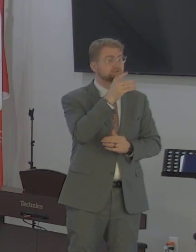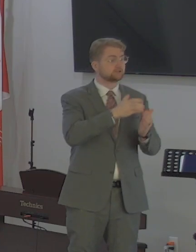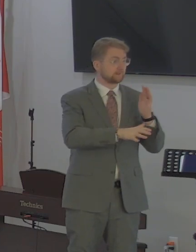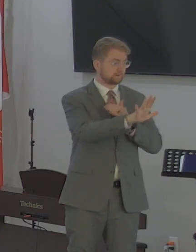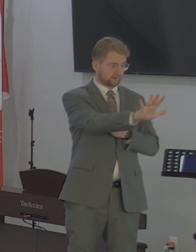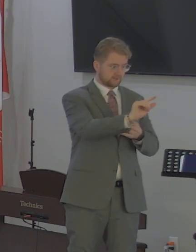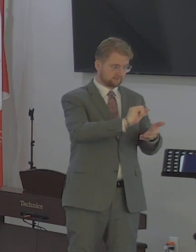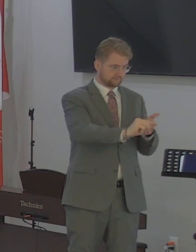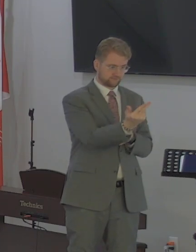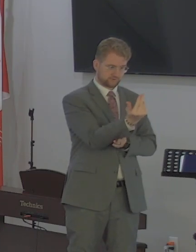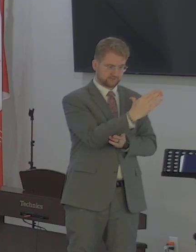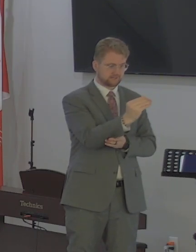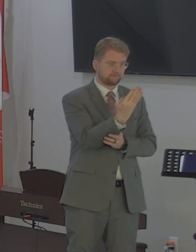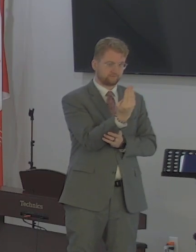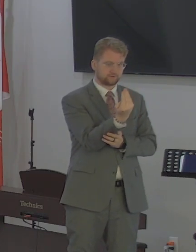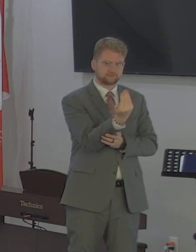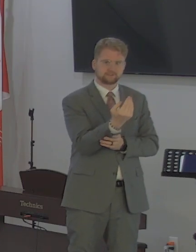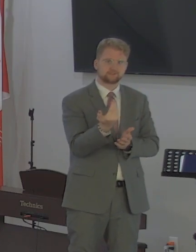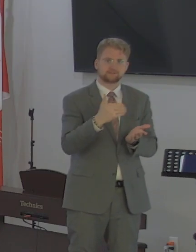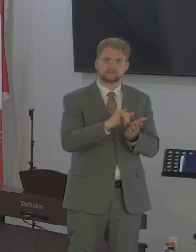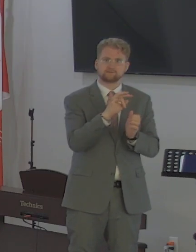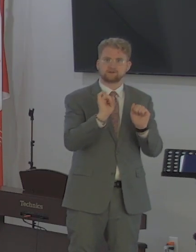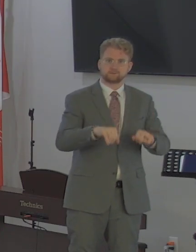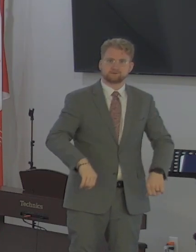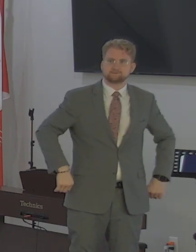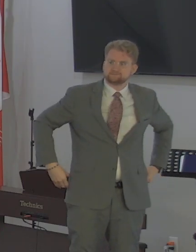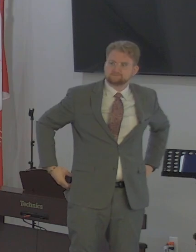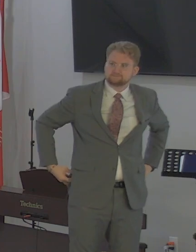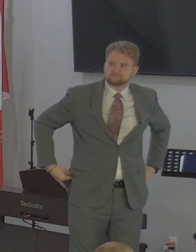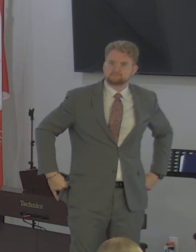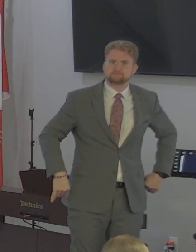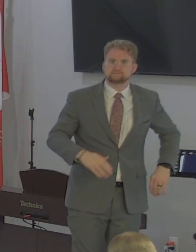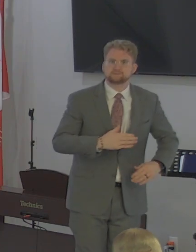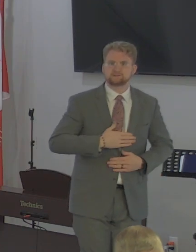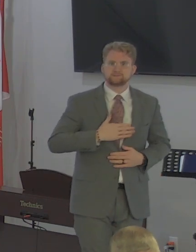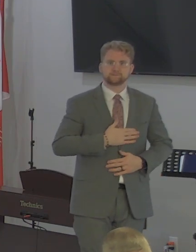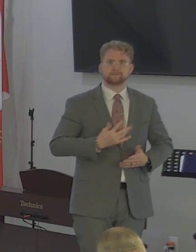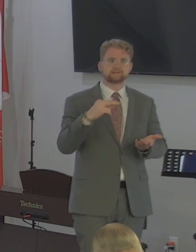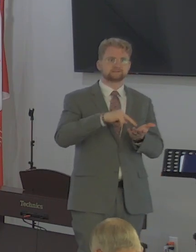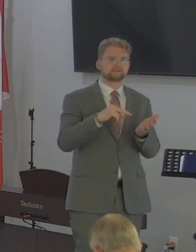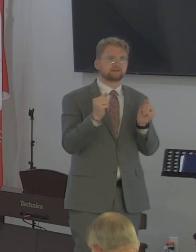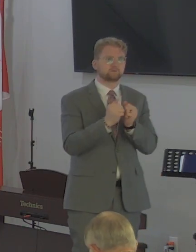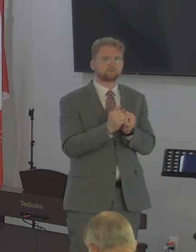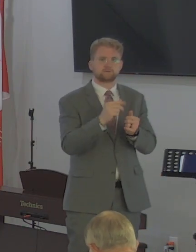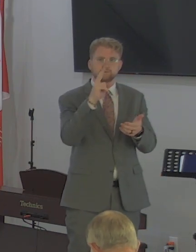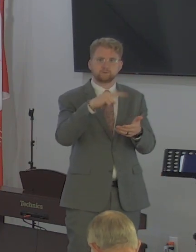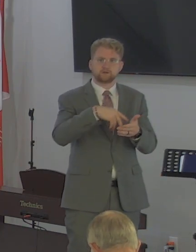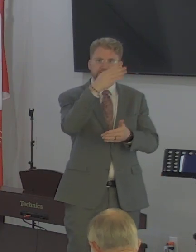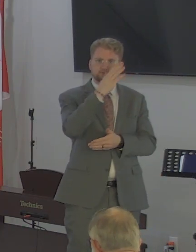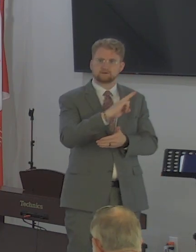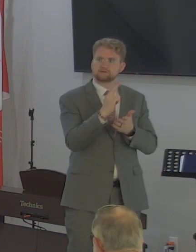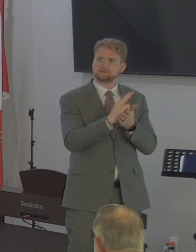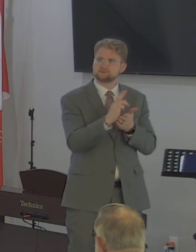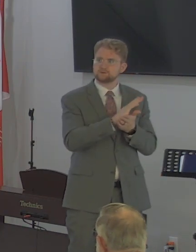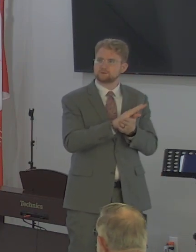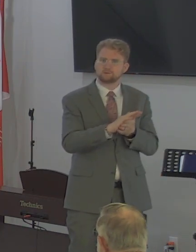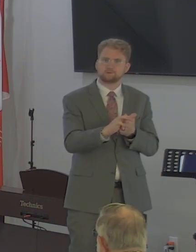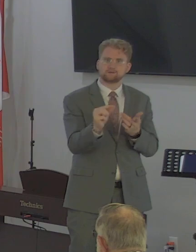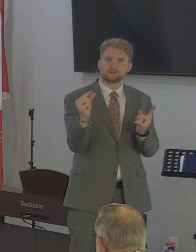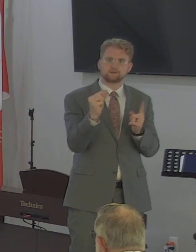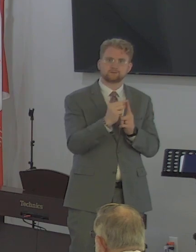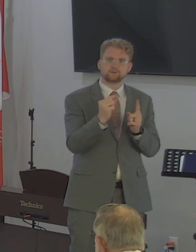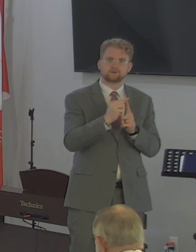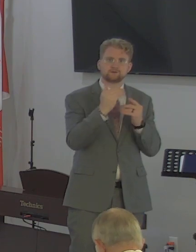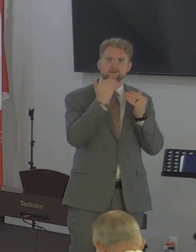14. And again, if you're able, please stand with me in the reading of God's holy word. Aren't you thankful that you live in a